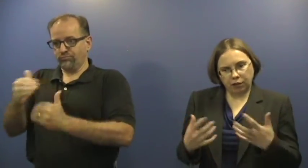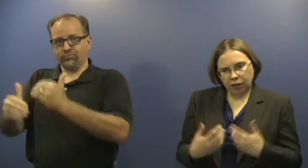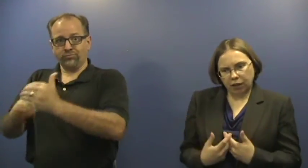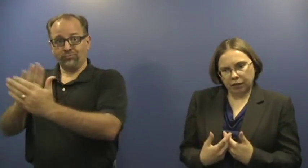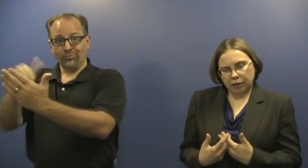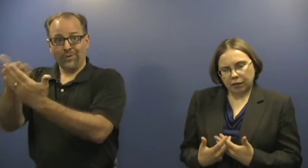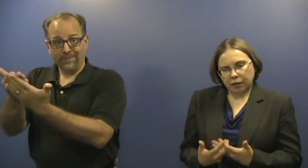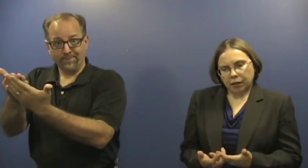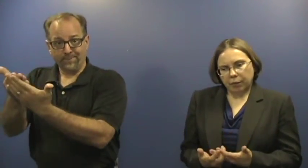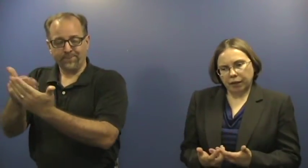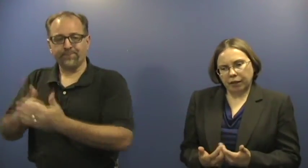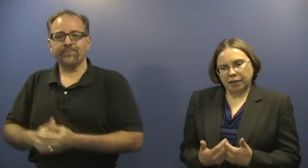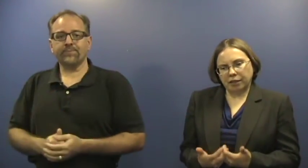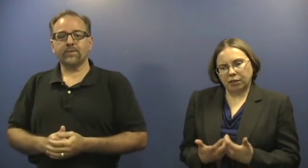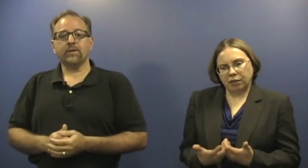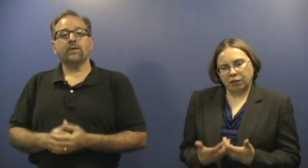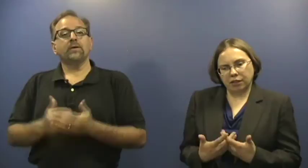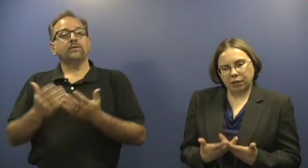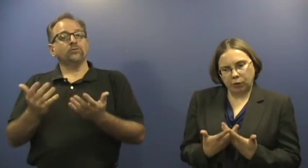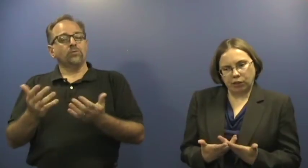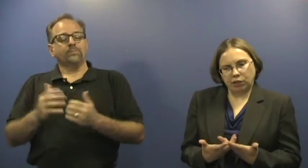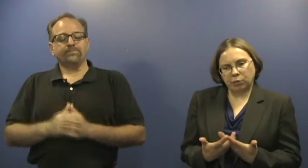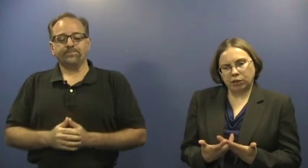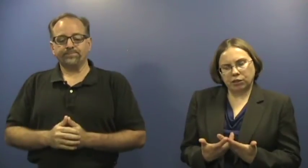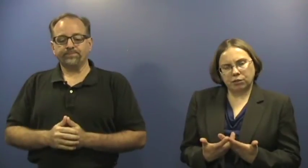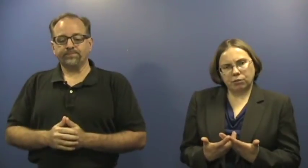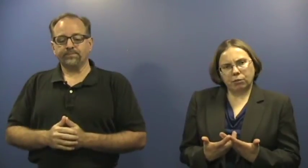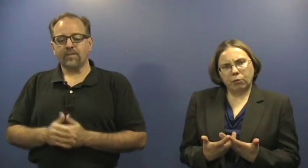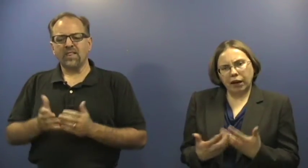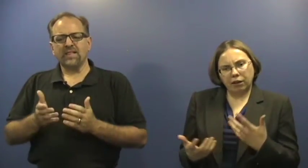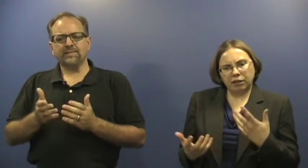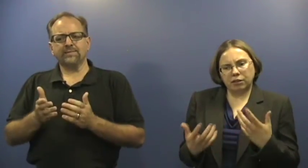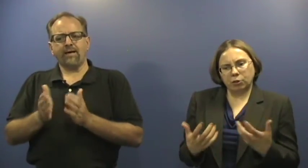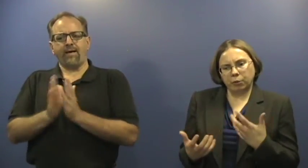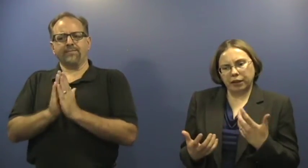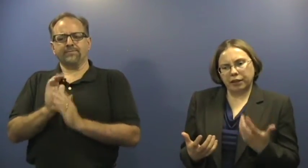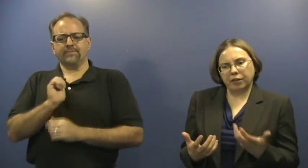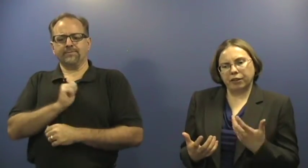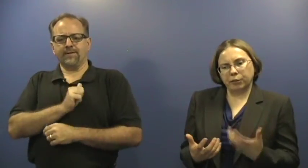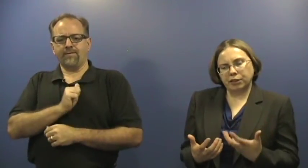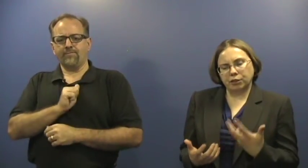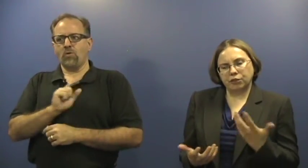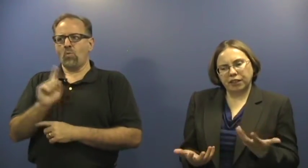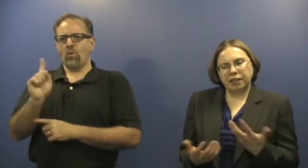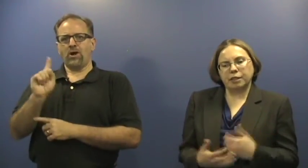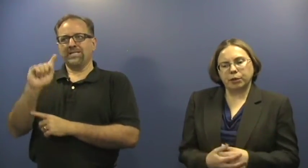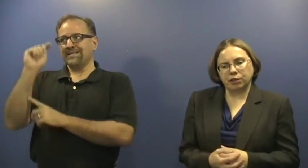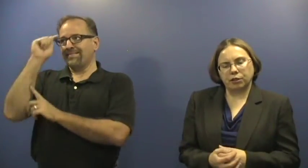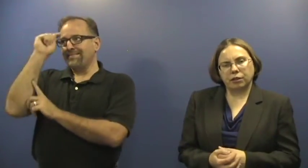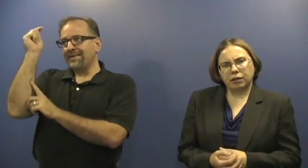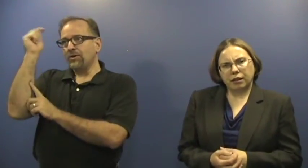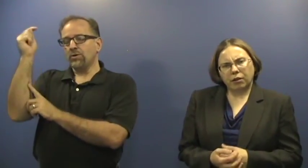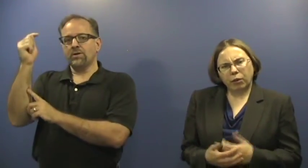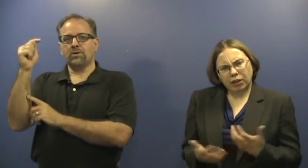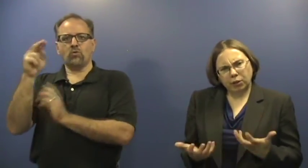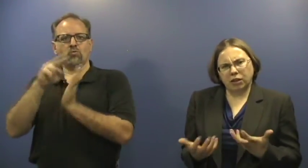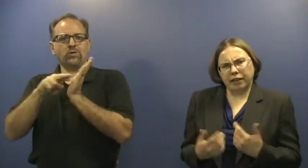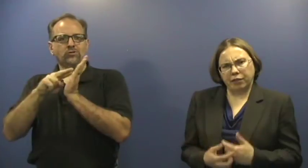good. But let's ask ourselves another question, which is, where does interpreting theory and research fit into this picture? What use are they for